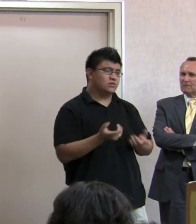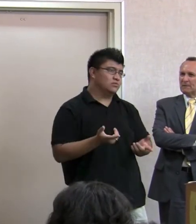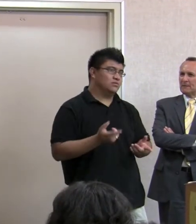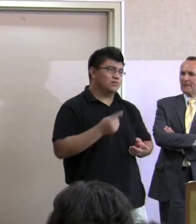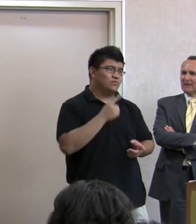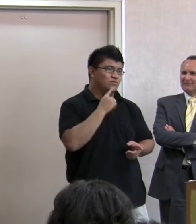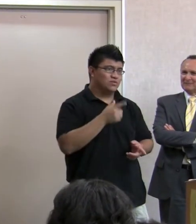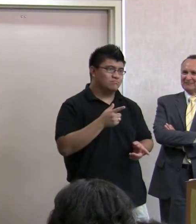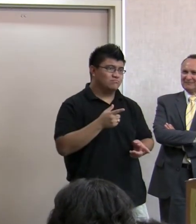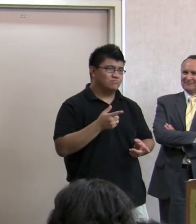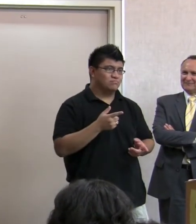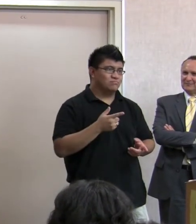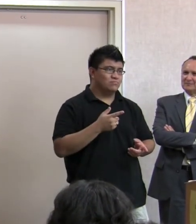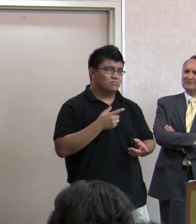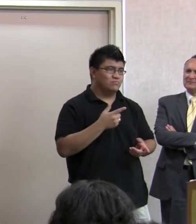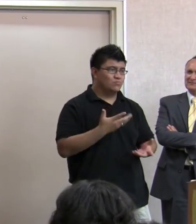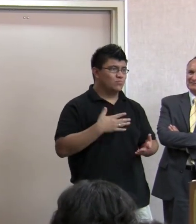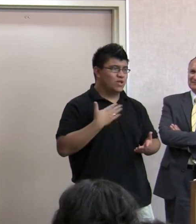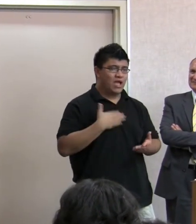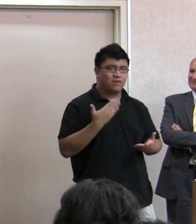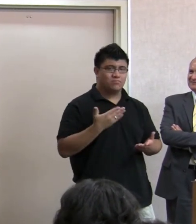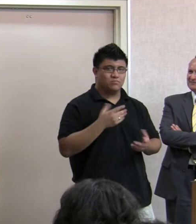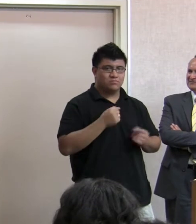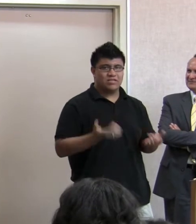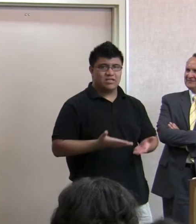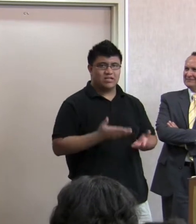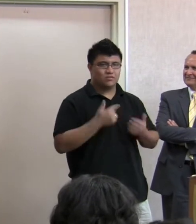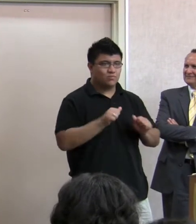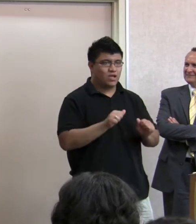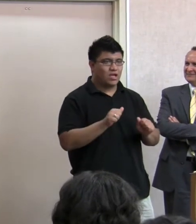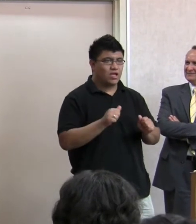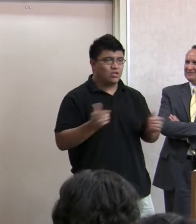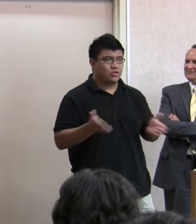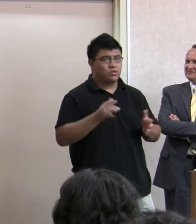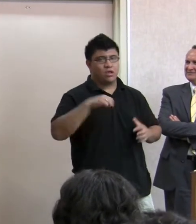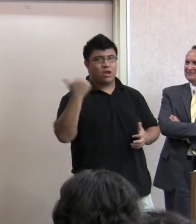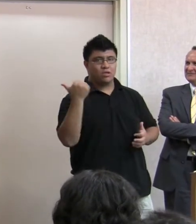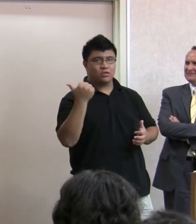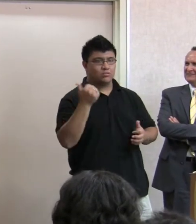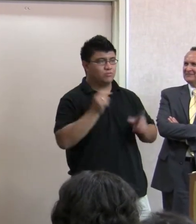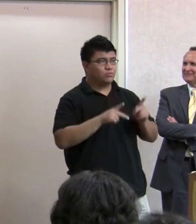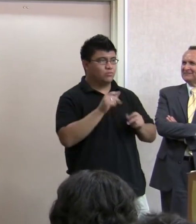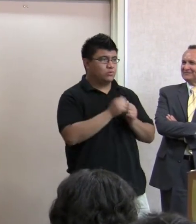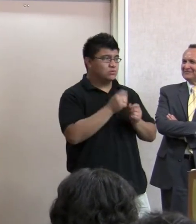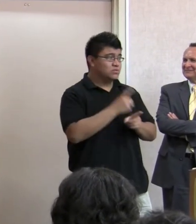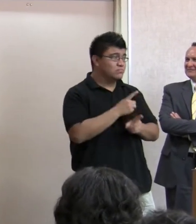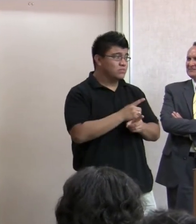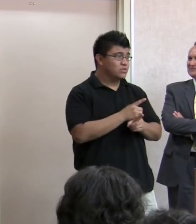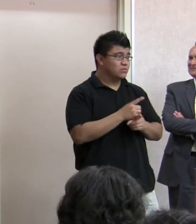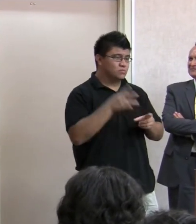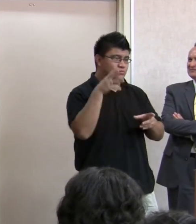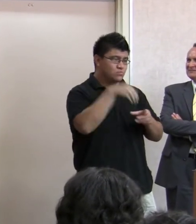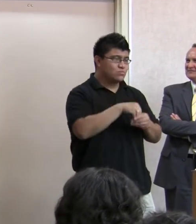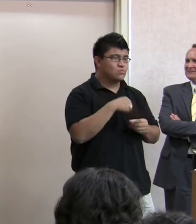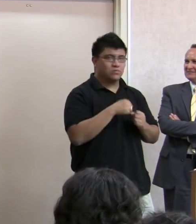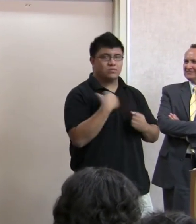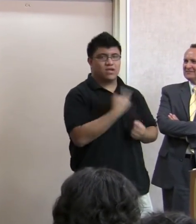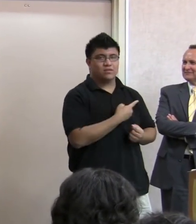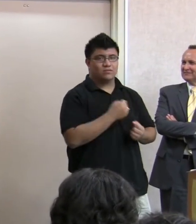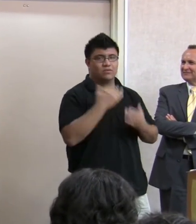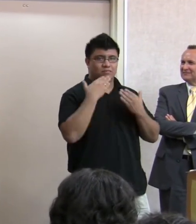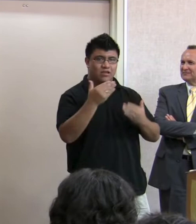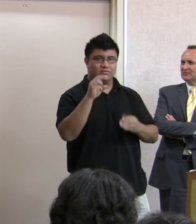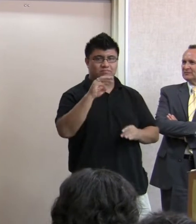dream, Academy of the Special Dreams, I'm really happy to be here. And I want to try to encourage other people